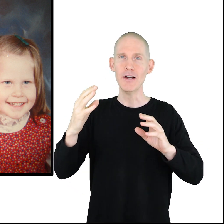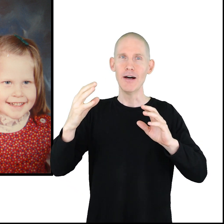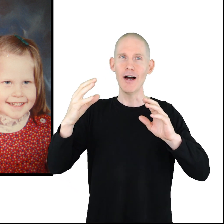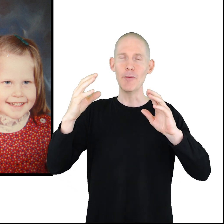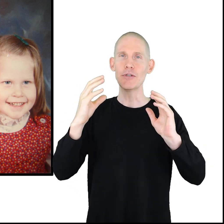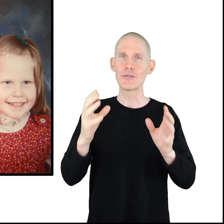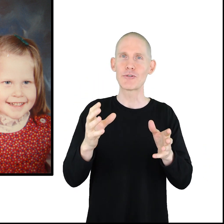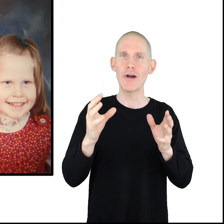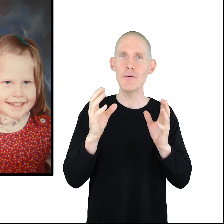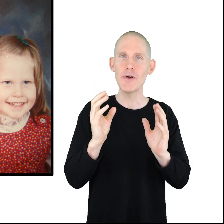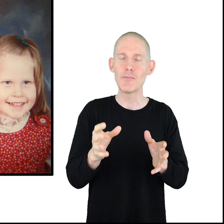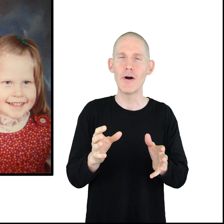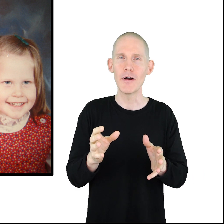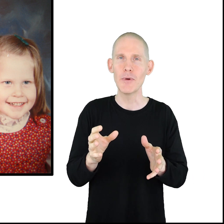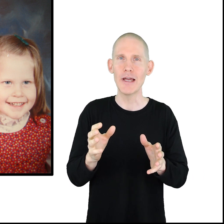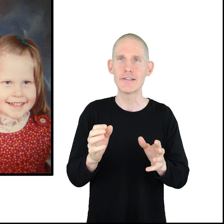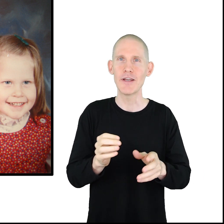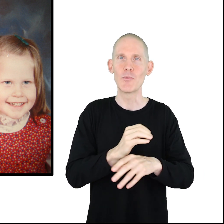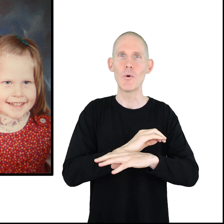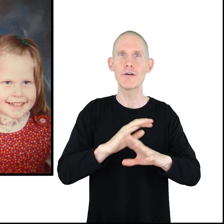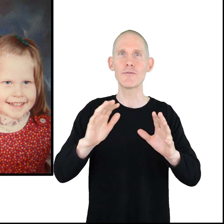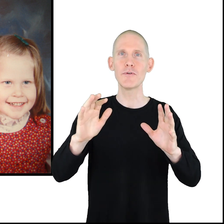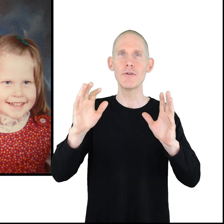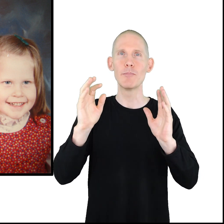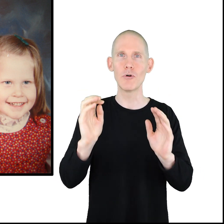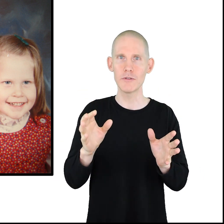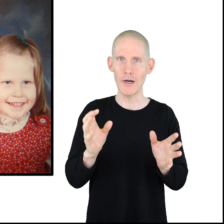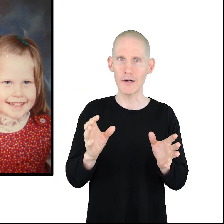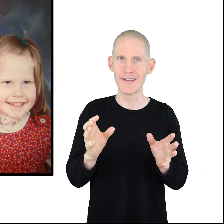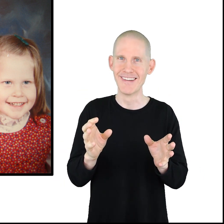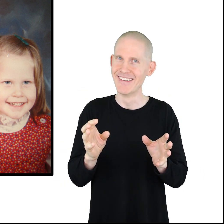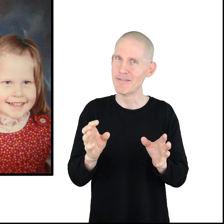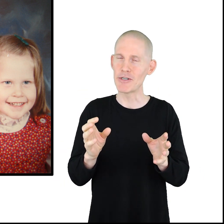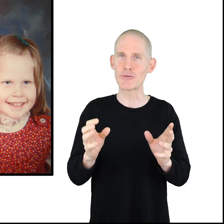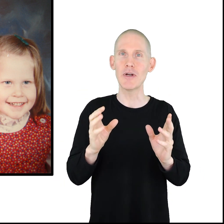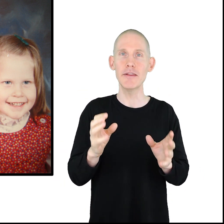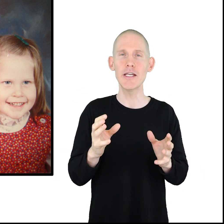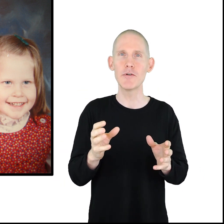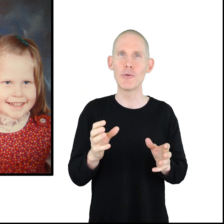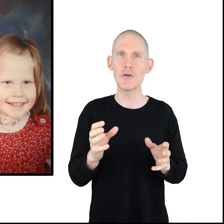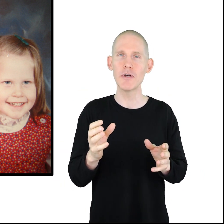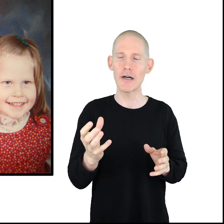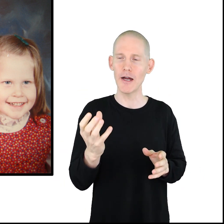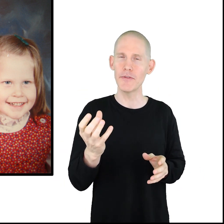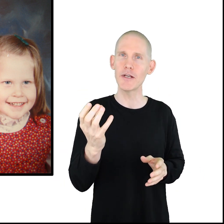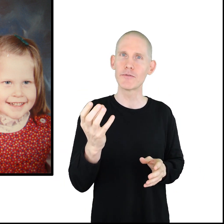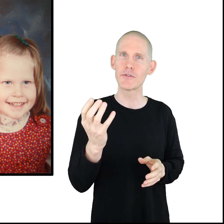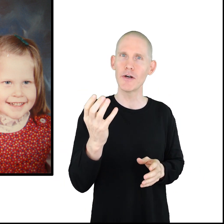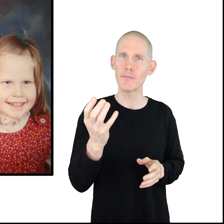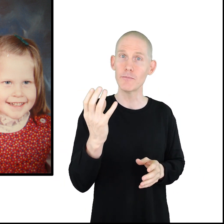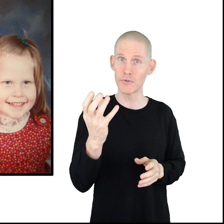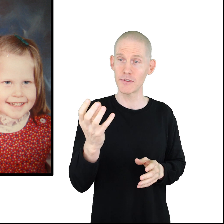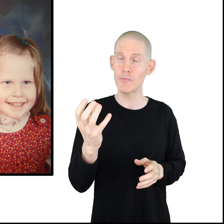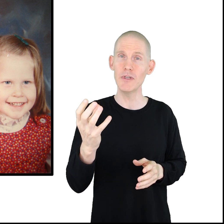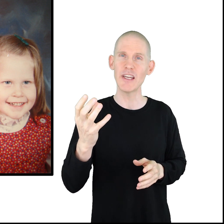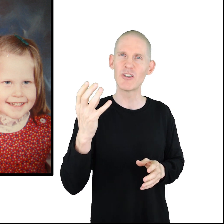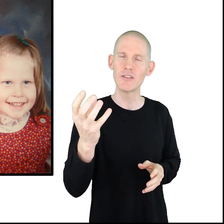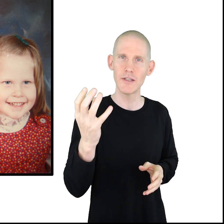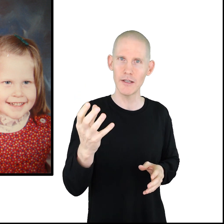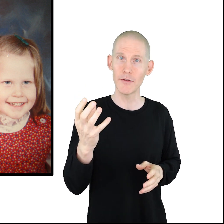I'm going to describe my mom as a wonderful bulldog. Because when I think of a bulldog, think of some, something that they, the